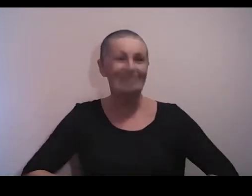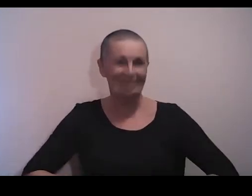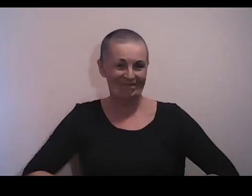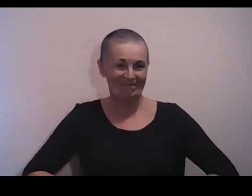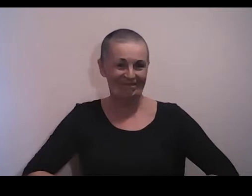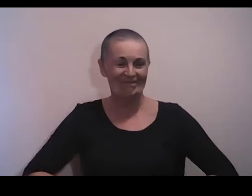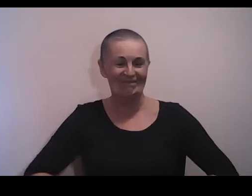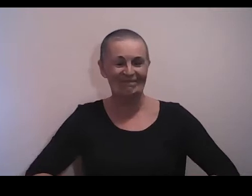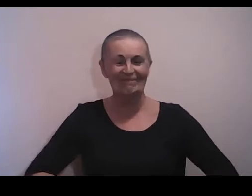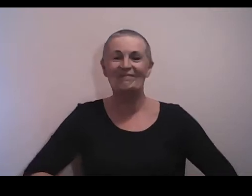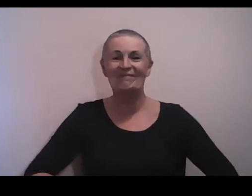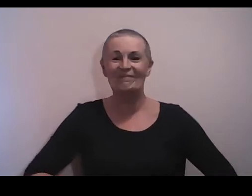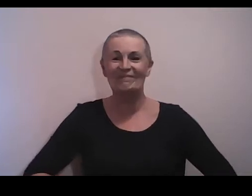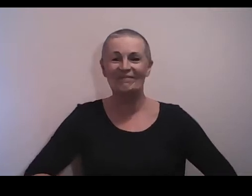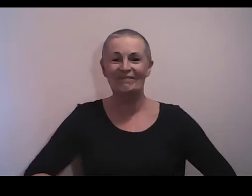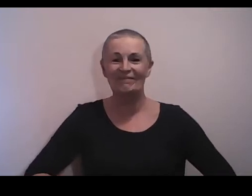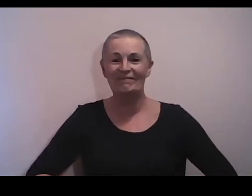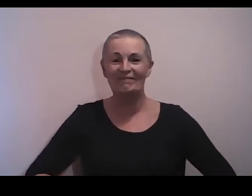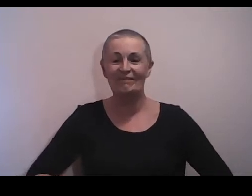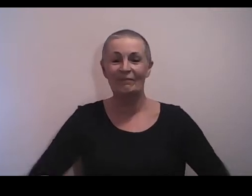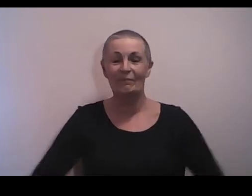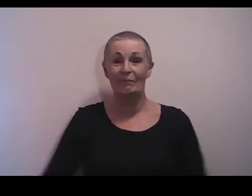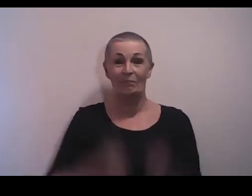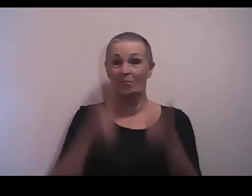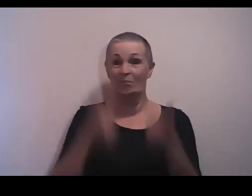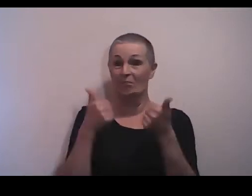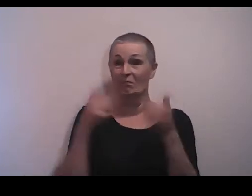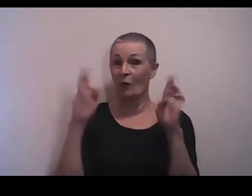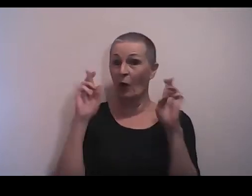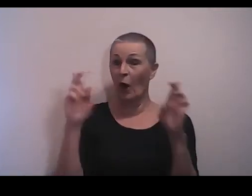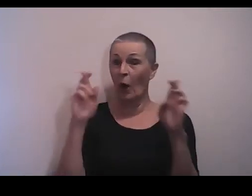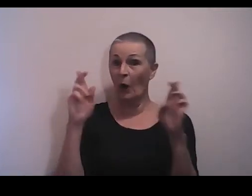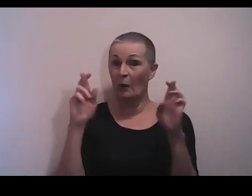now. And I hope that you enjoyed today's session.